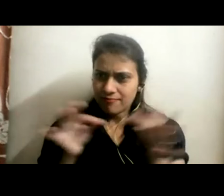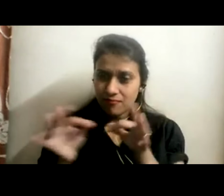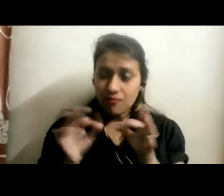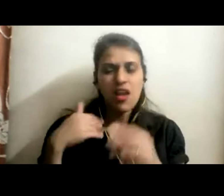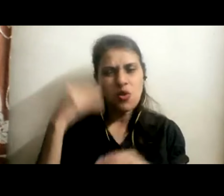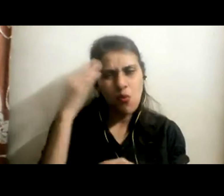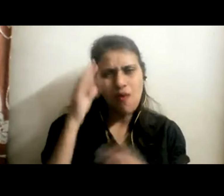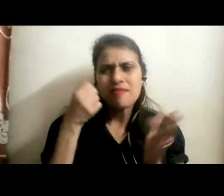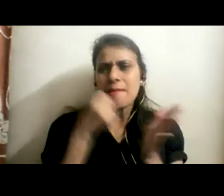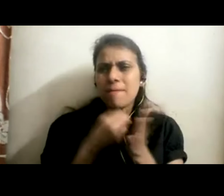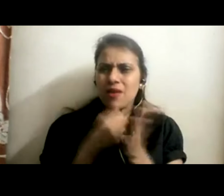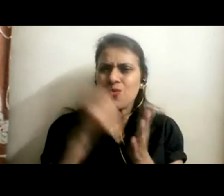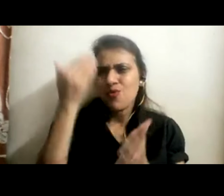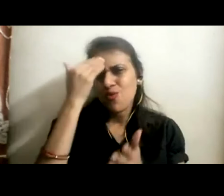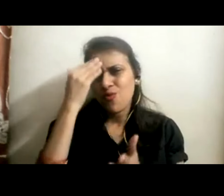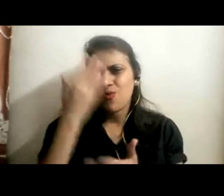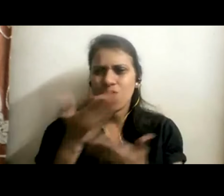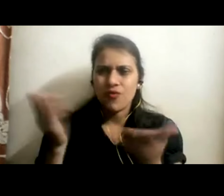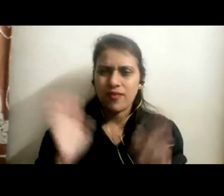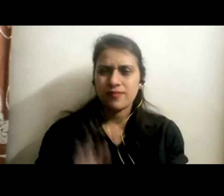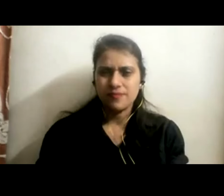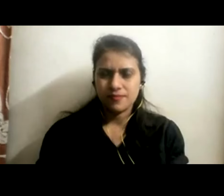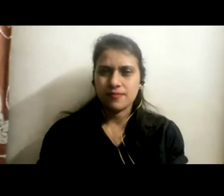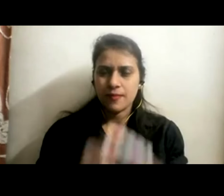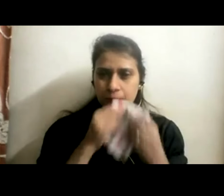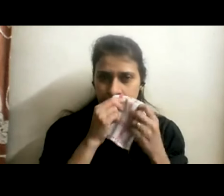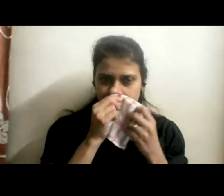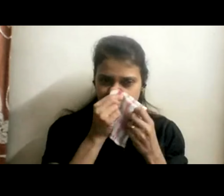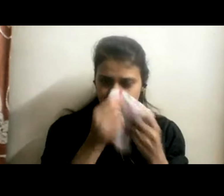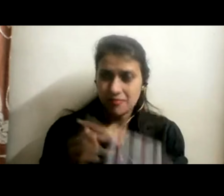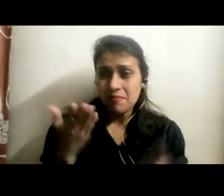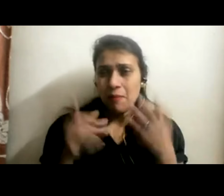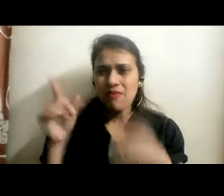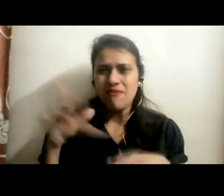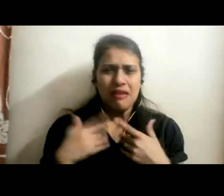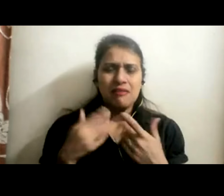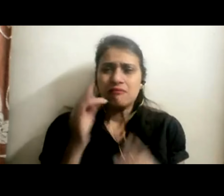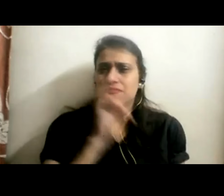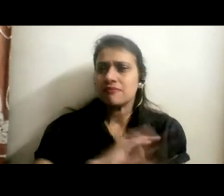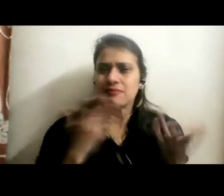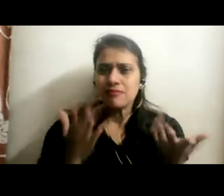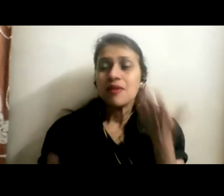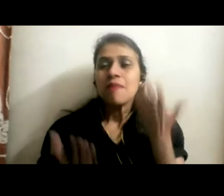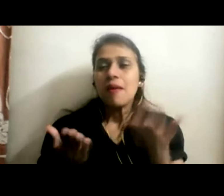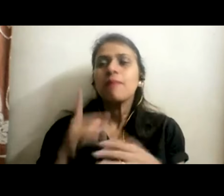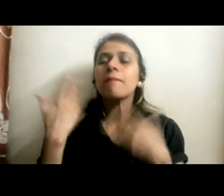basic and a lot of you might find it very banal, but still. Any questions if you have?